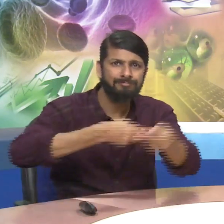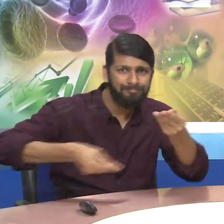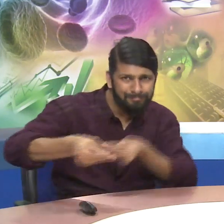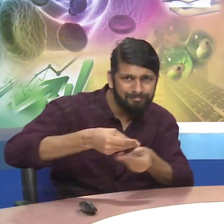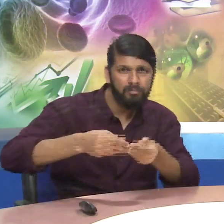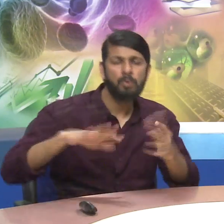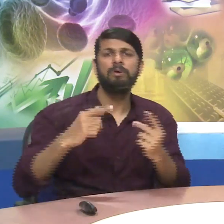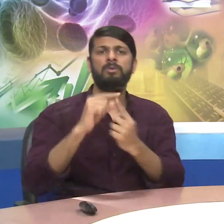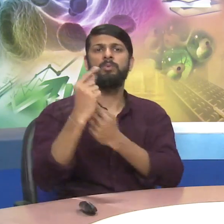about justice,